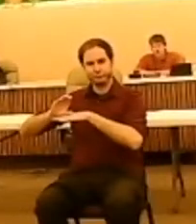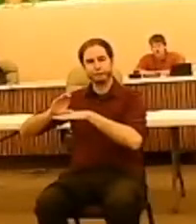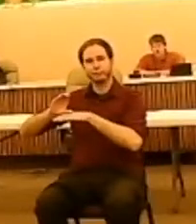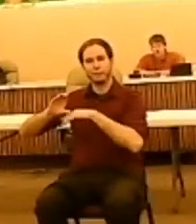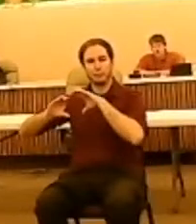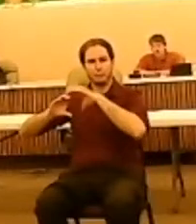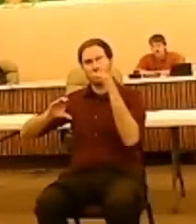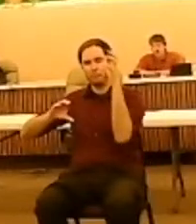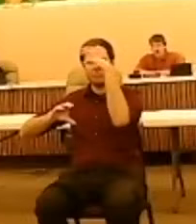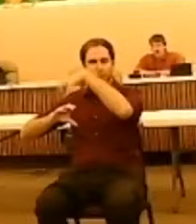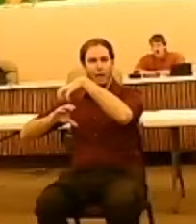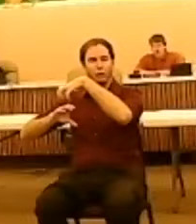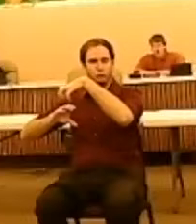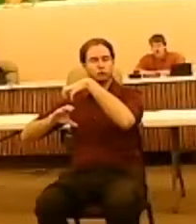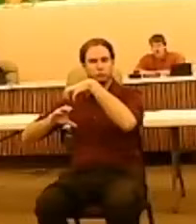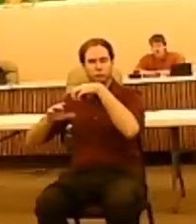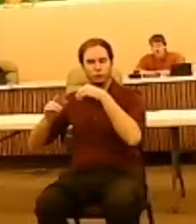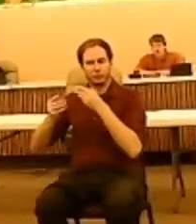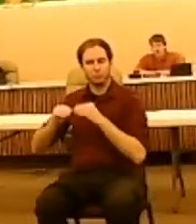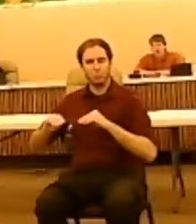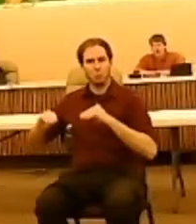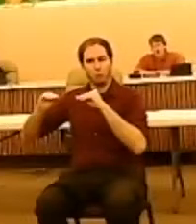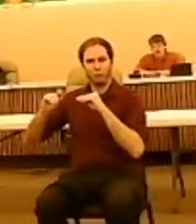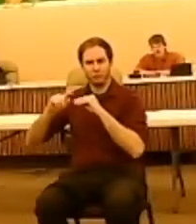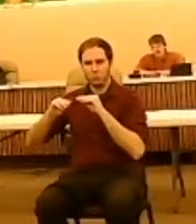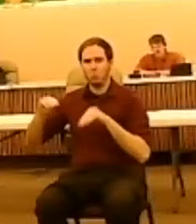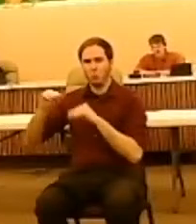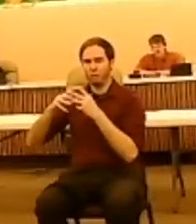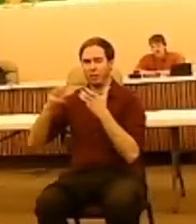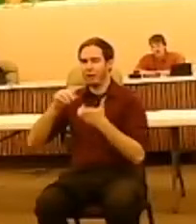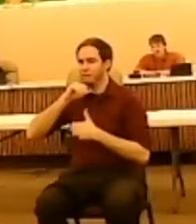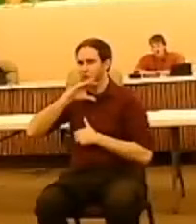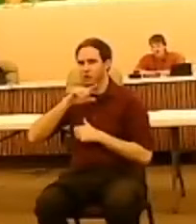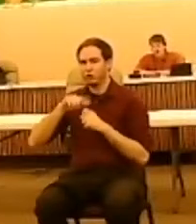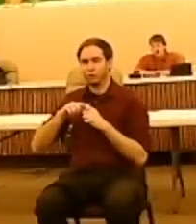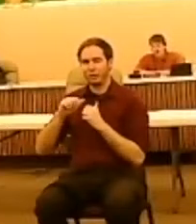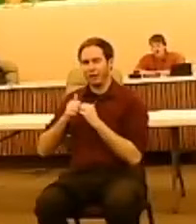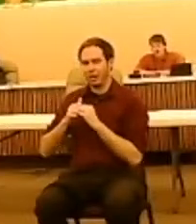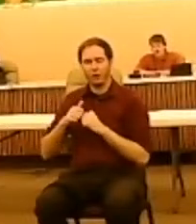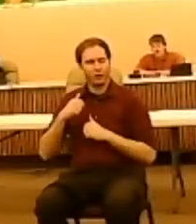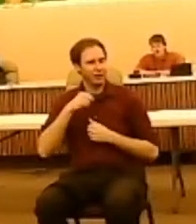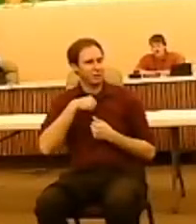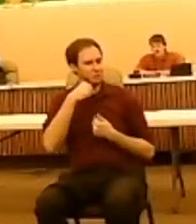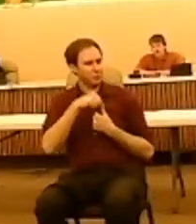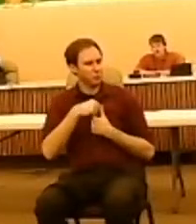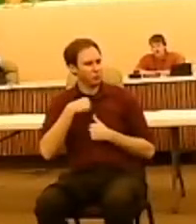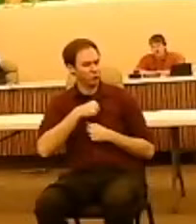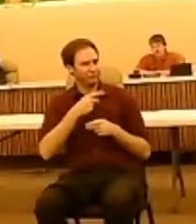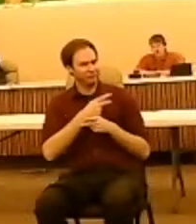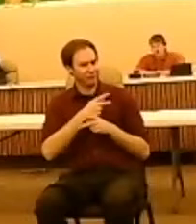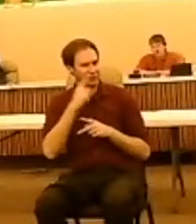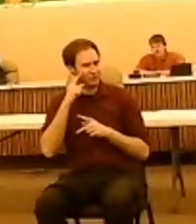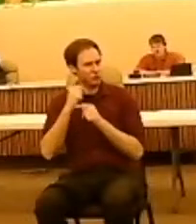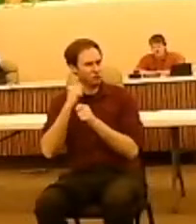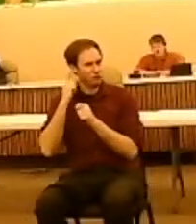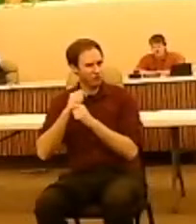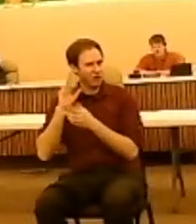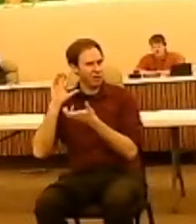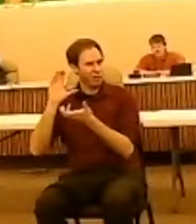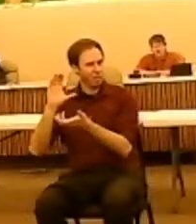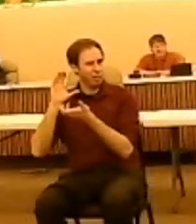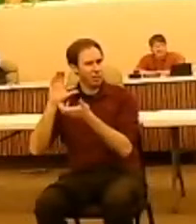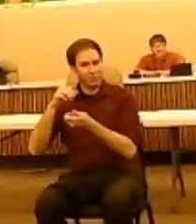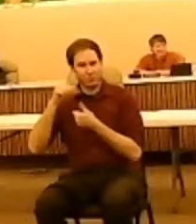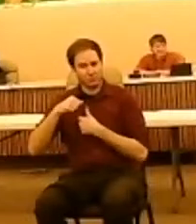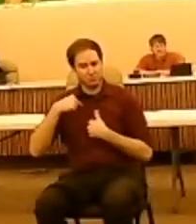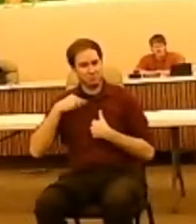plans, they would have had to move a lot of dirt. Yeah, we were trying to figure out truckloads. I mean, Mike and I the other